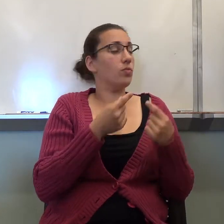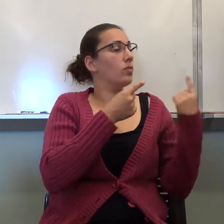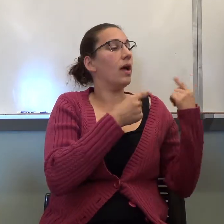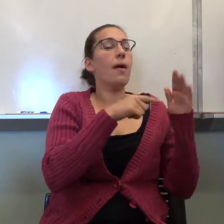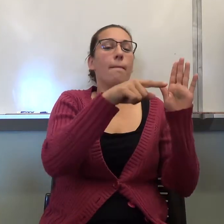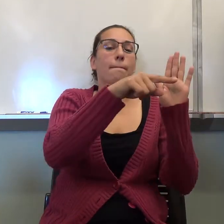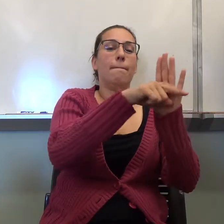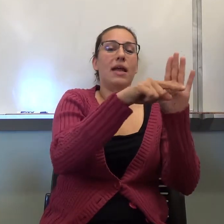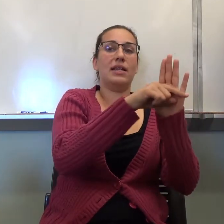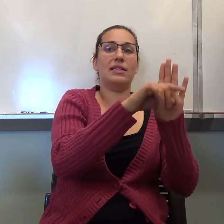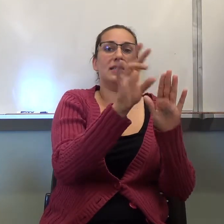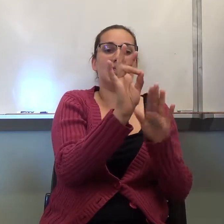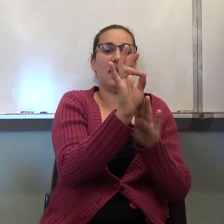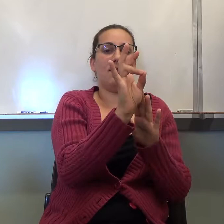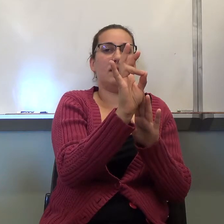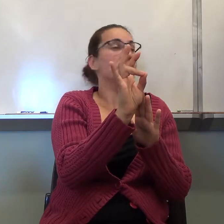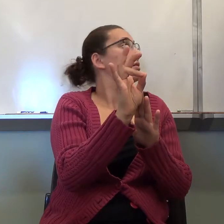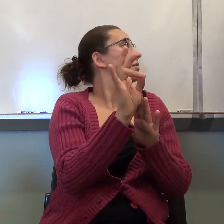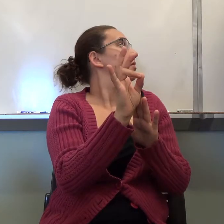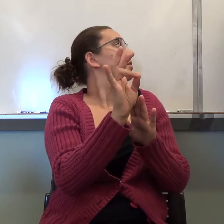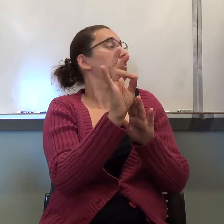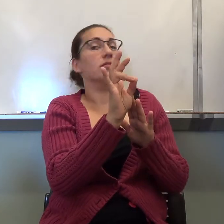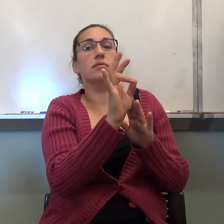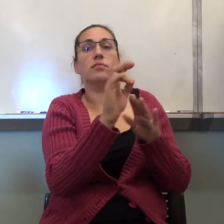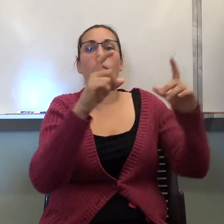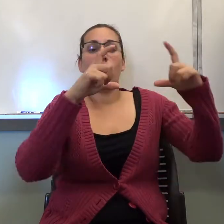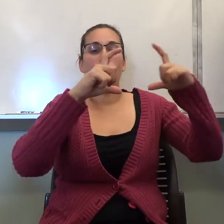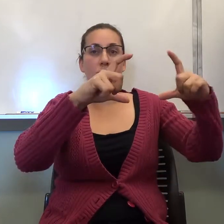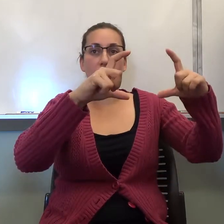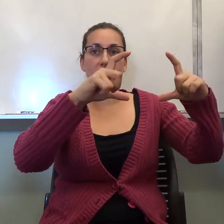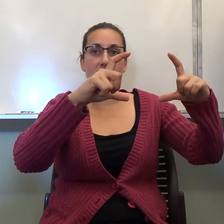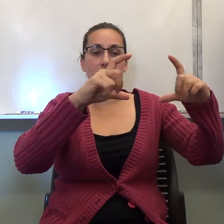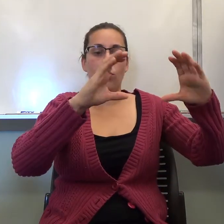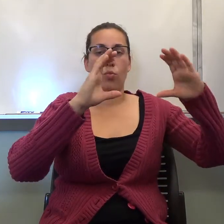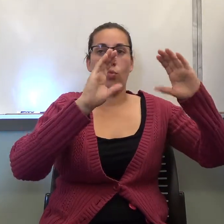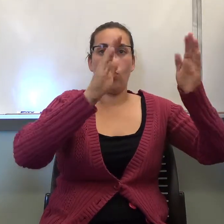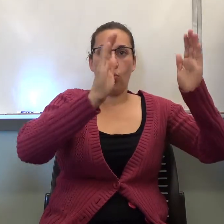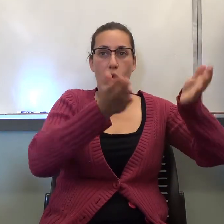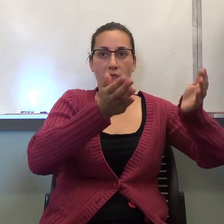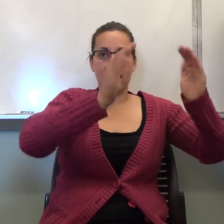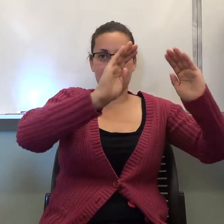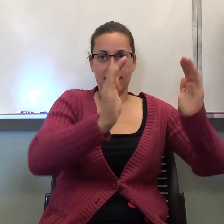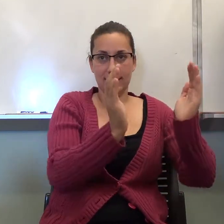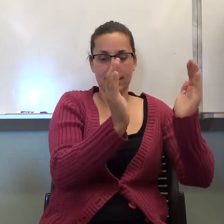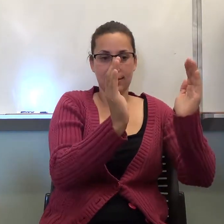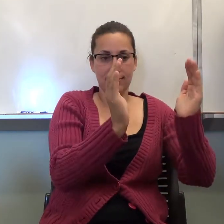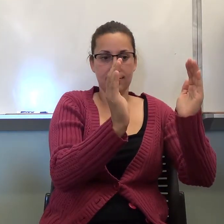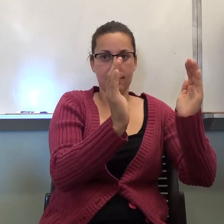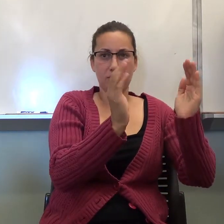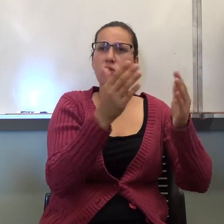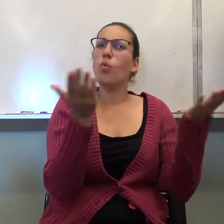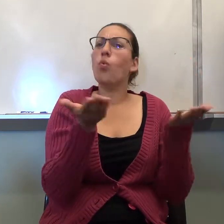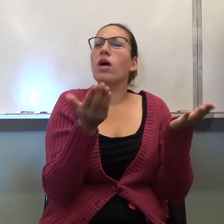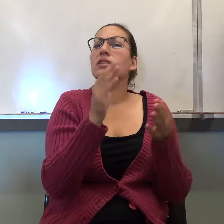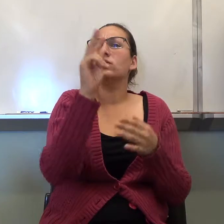base of the exponent. So put parentheses around it. That makes it clear. So what's being squared?